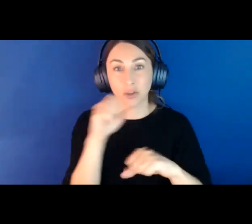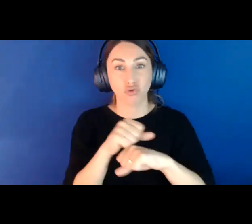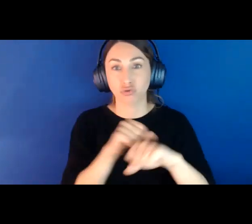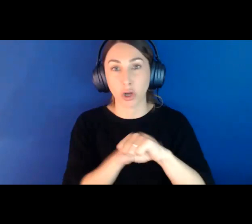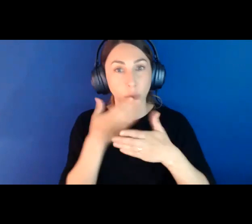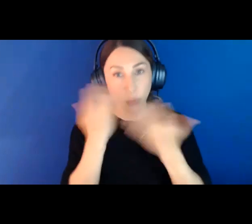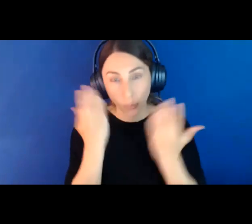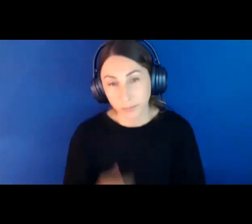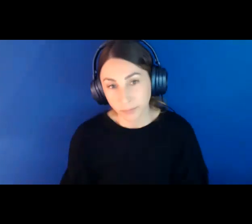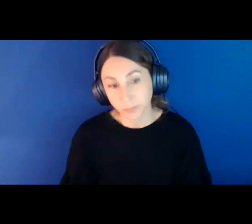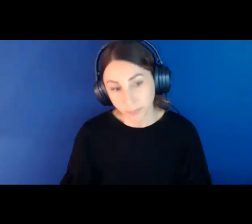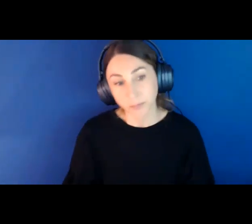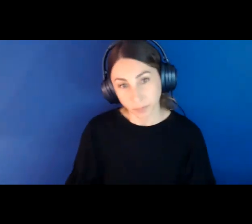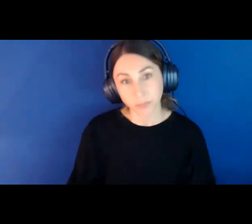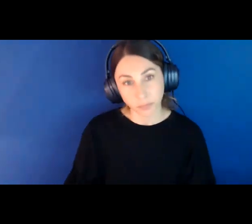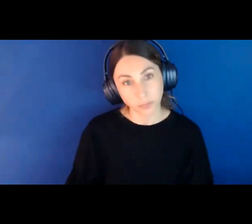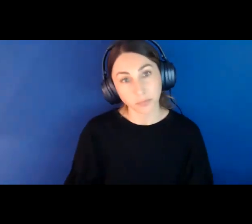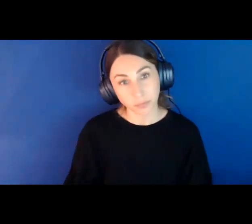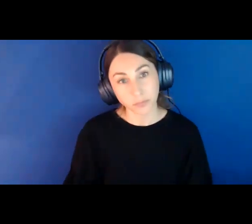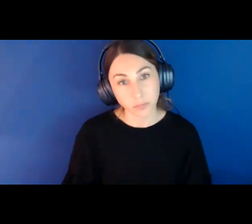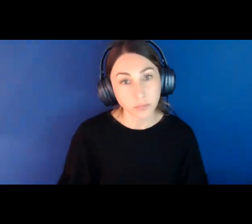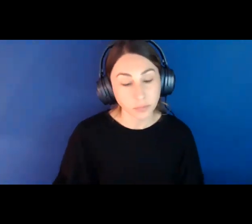all. Next slide, please.